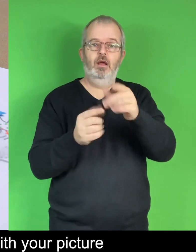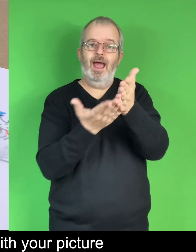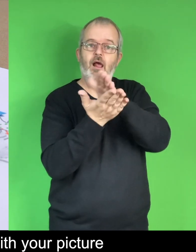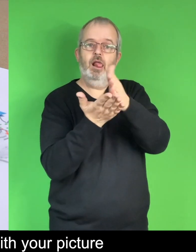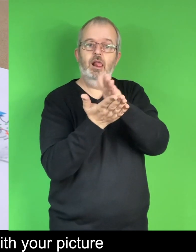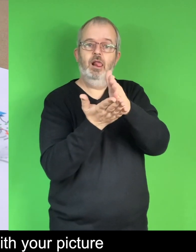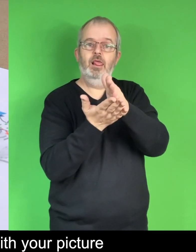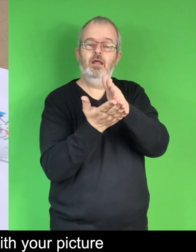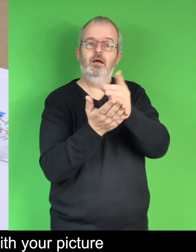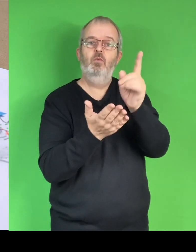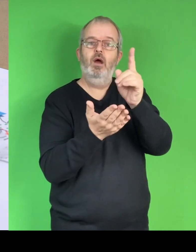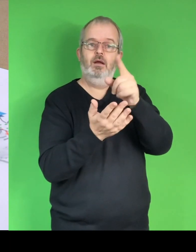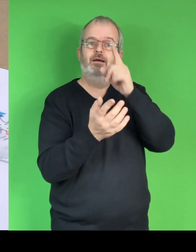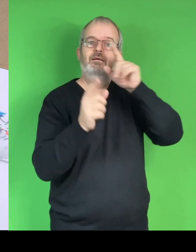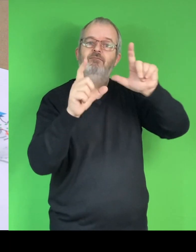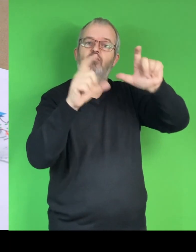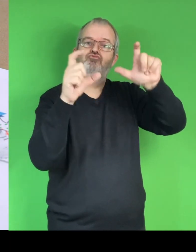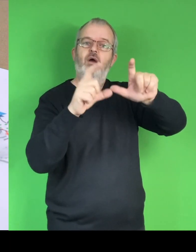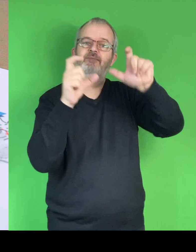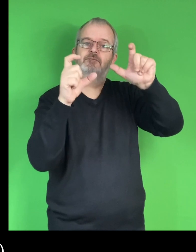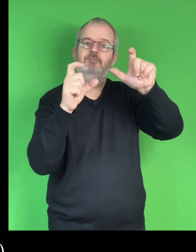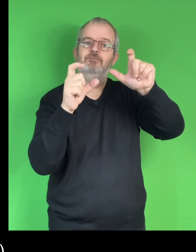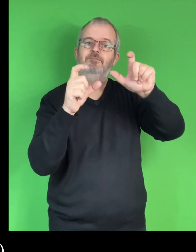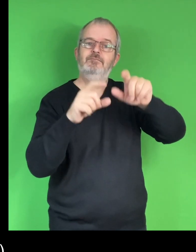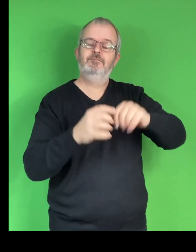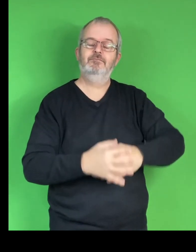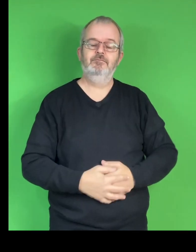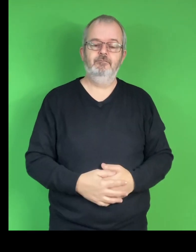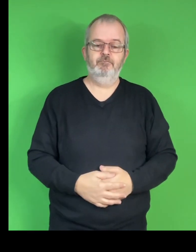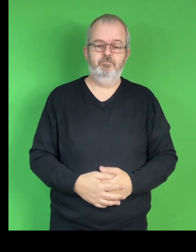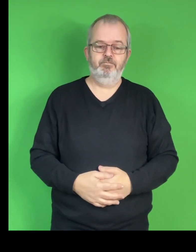and your angle of your mirror, take a photo.